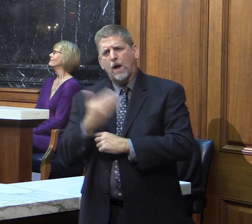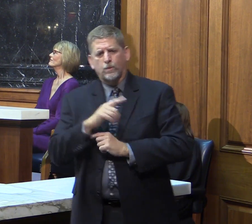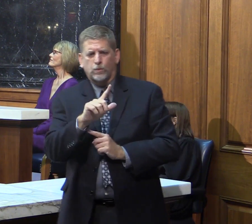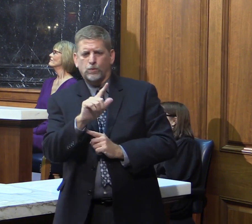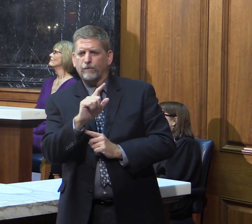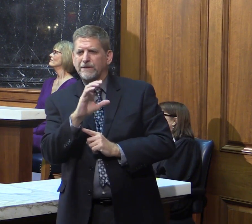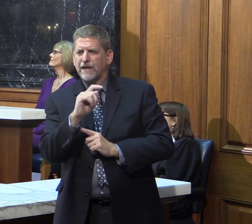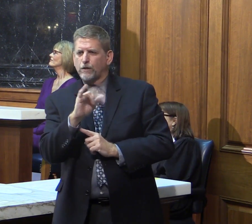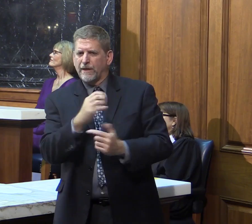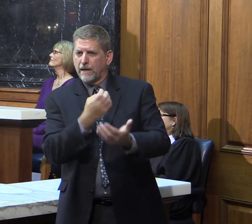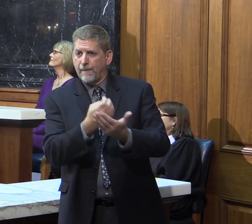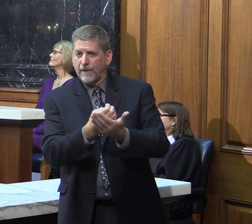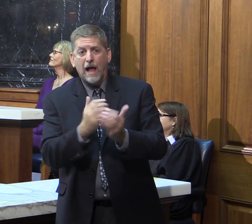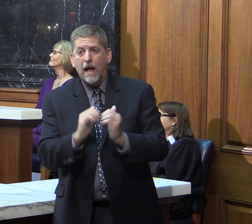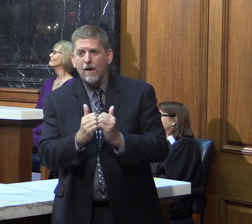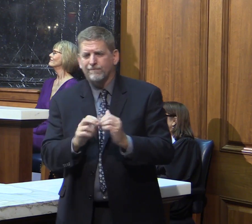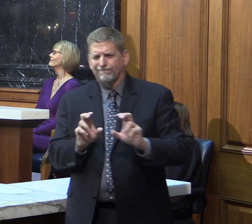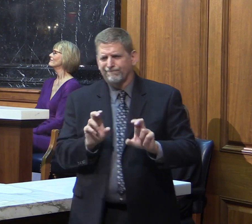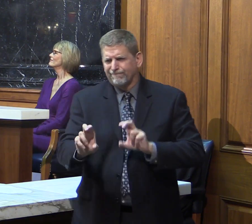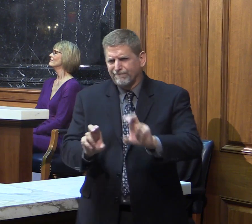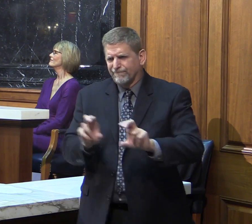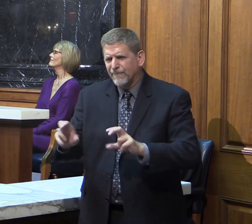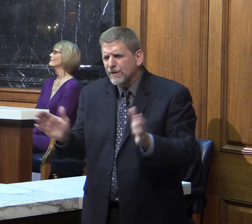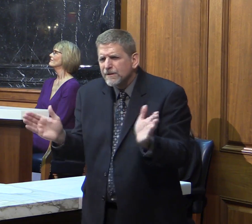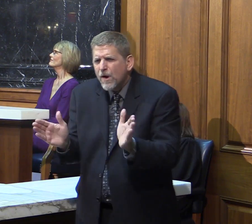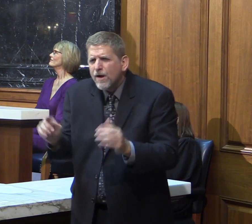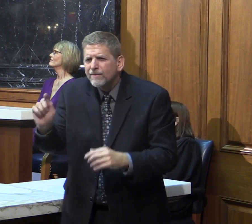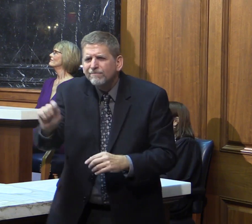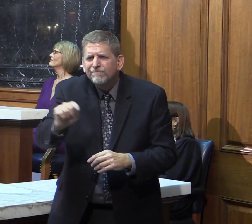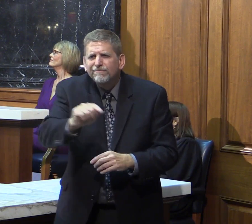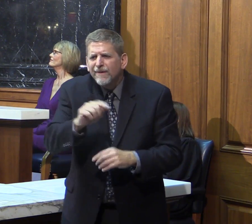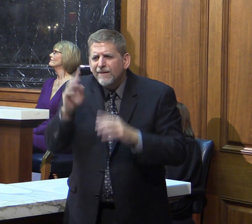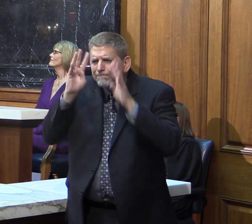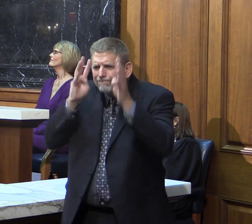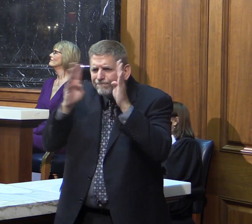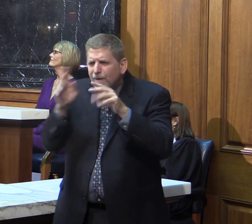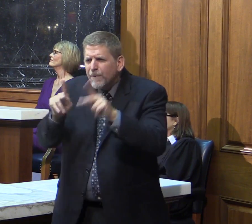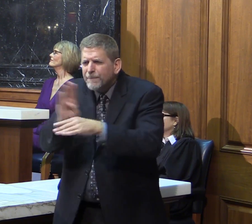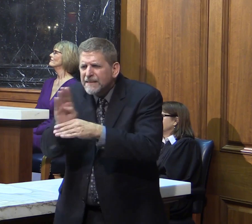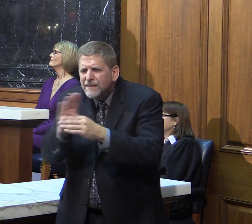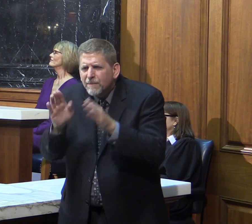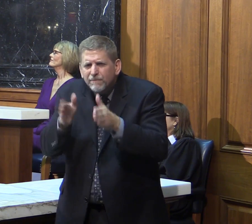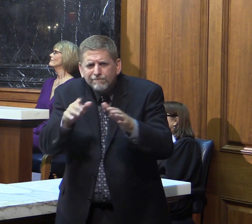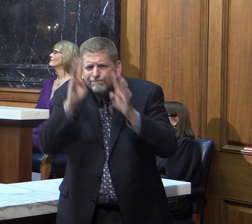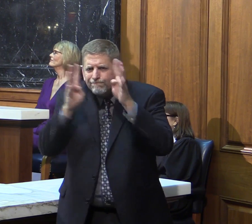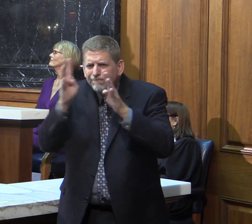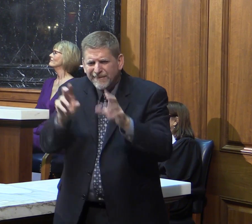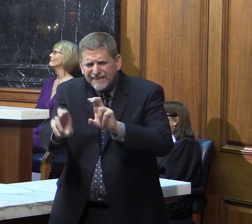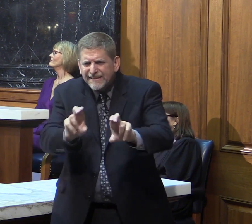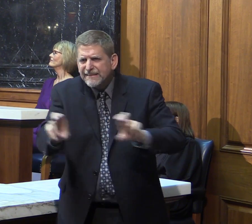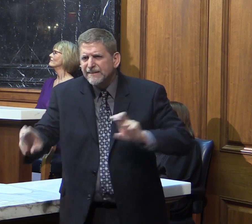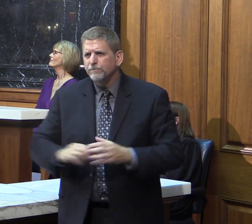By investing in and nurturing entrepreneurship, innovation, and technology pursuits. I propose a plan to